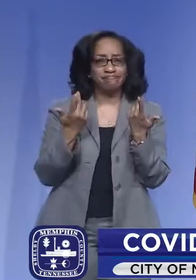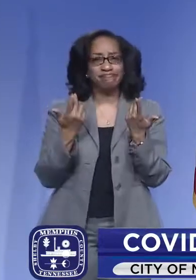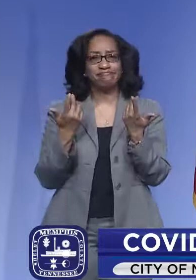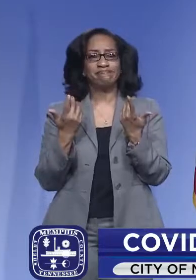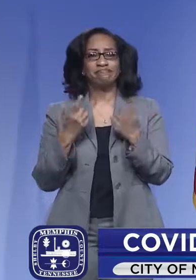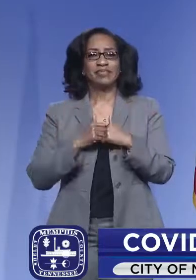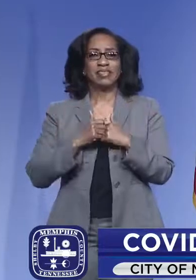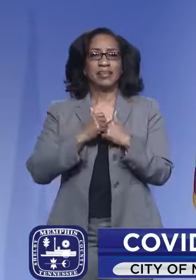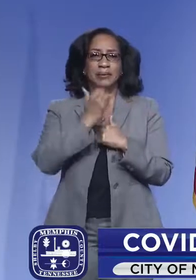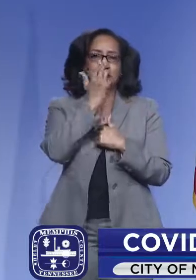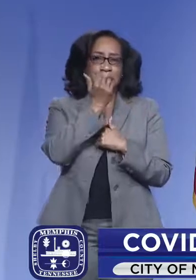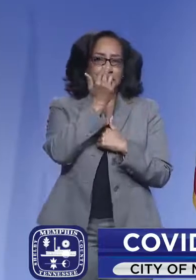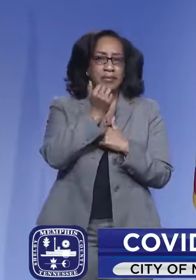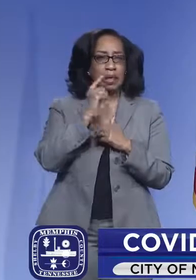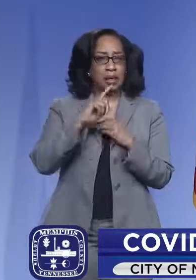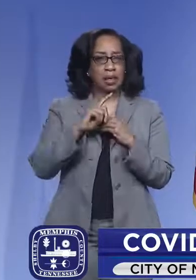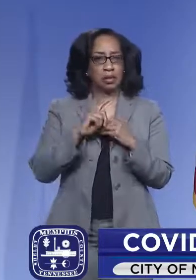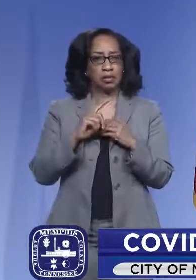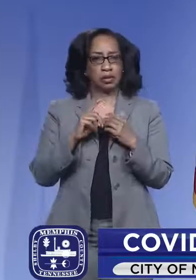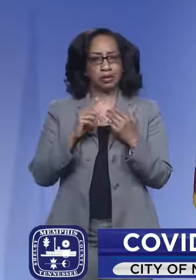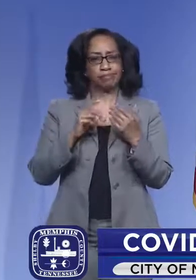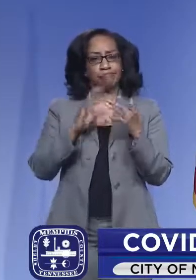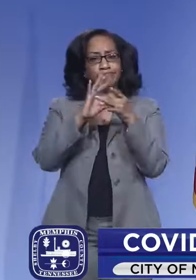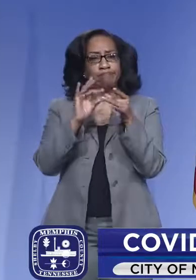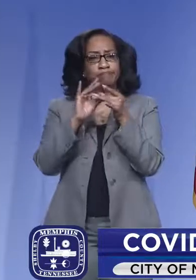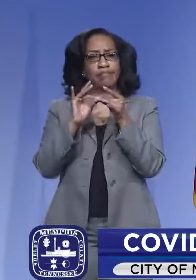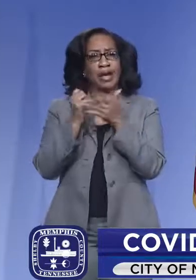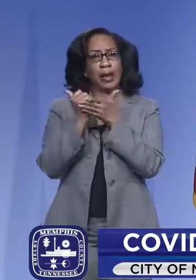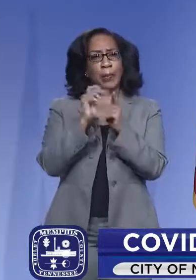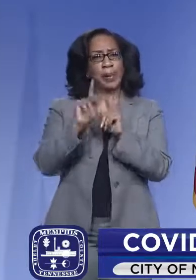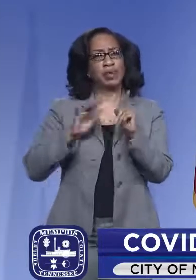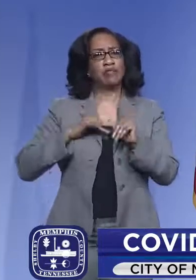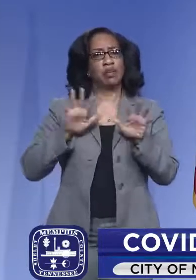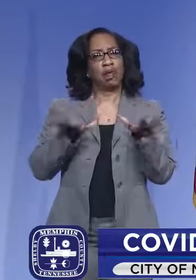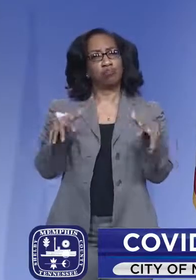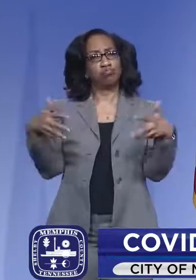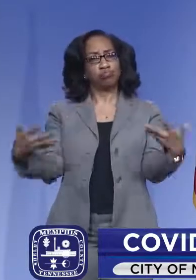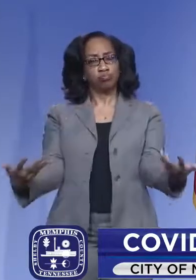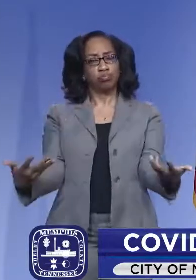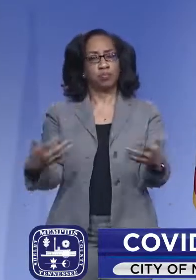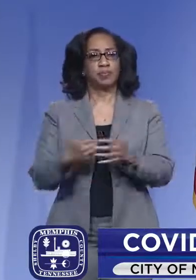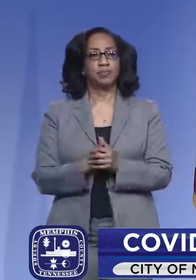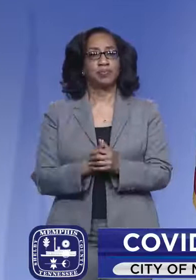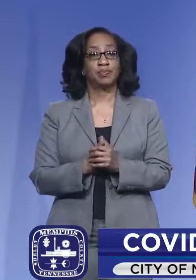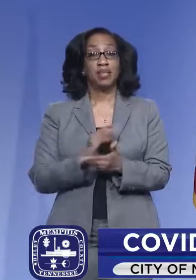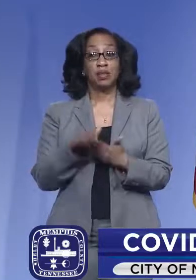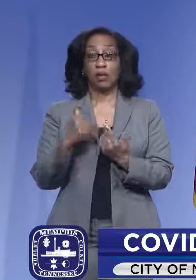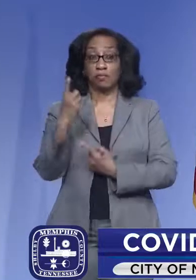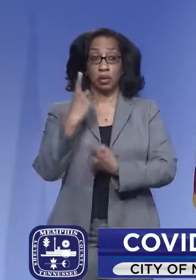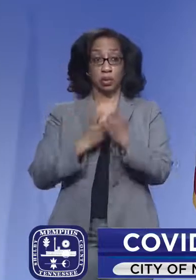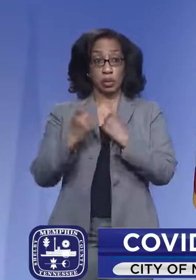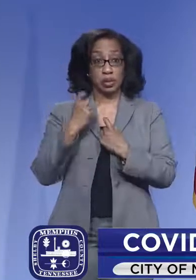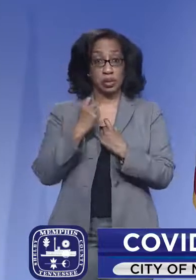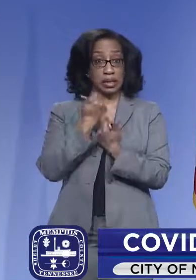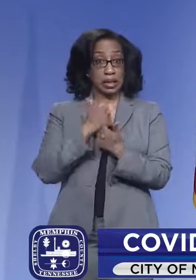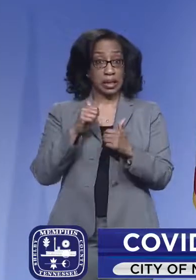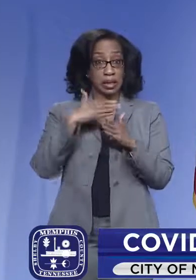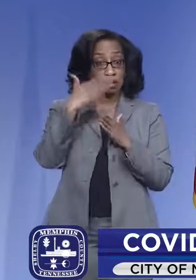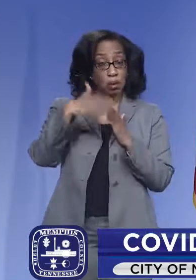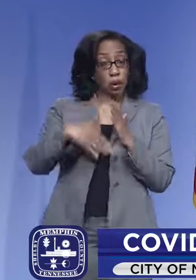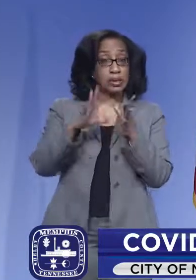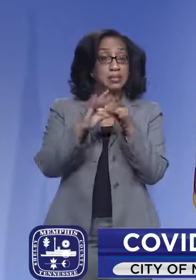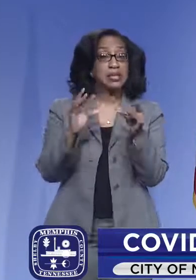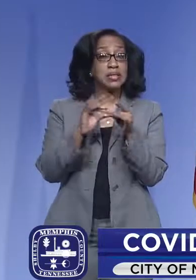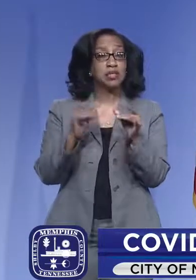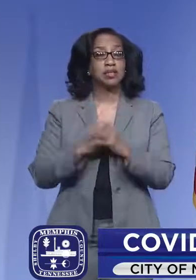of what we can all do together to show some Memphis and Shelby County pride. Those are all of our questions today. Are there any closing messages?